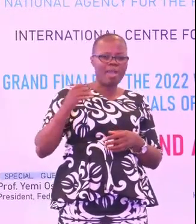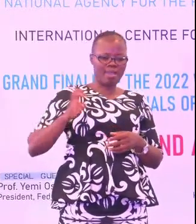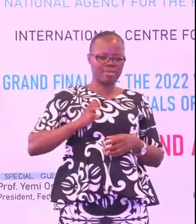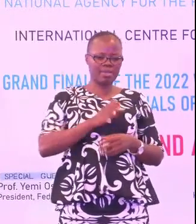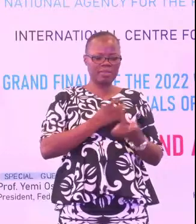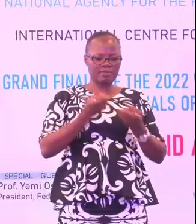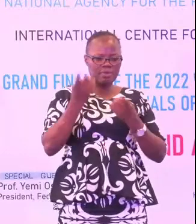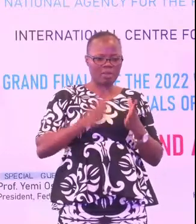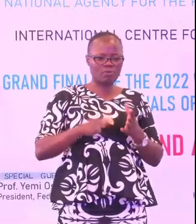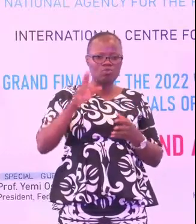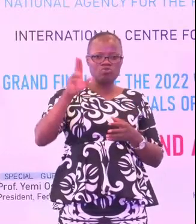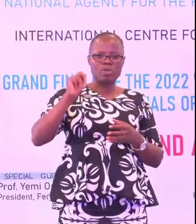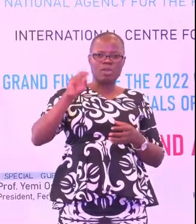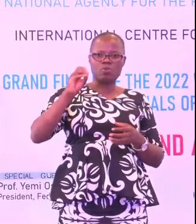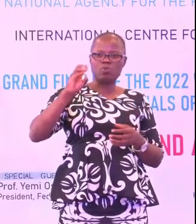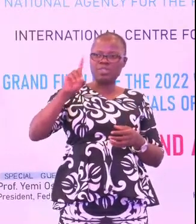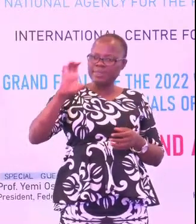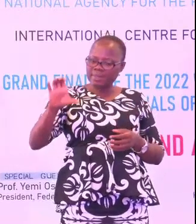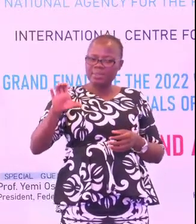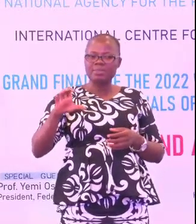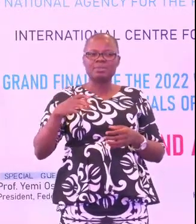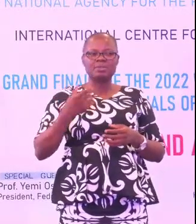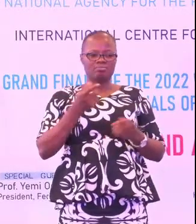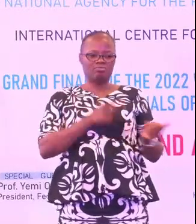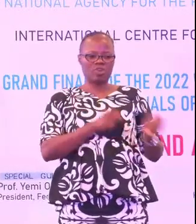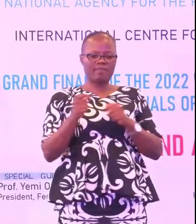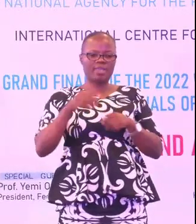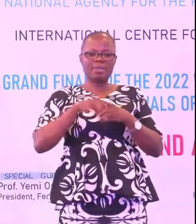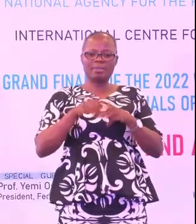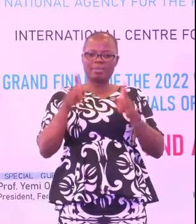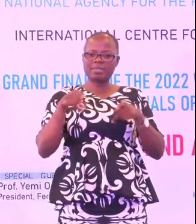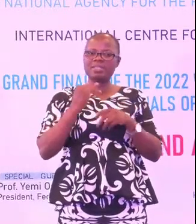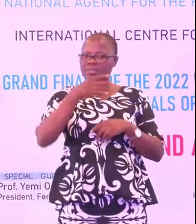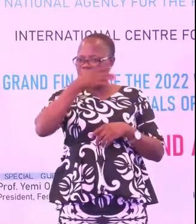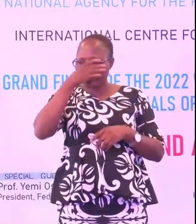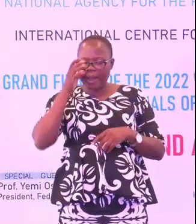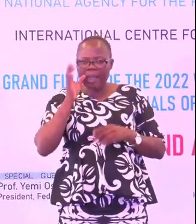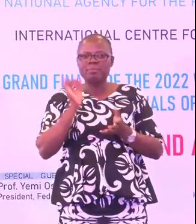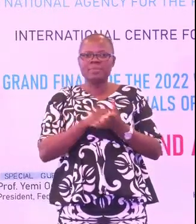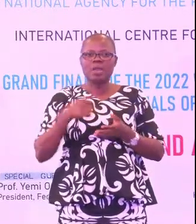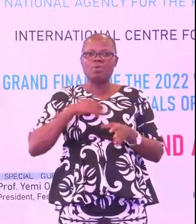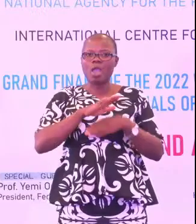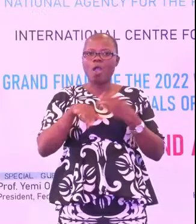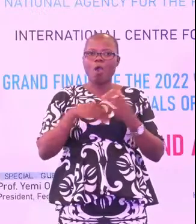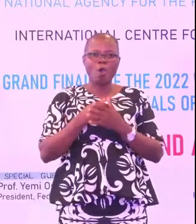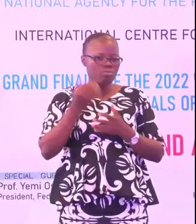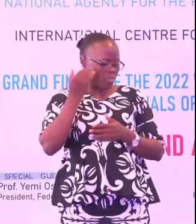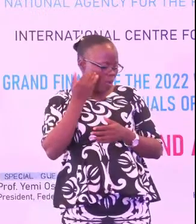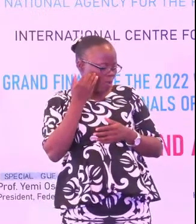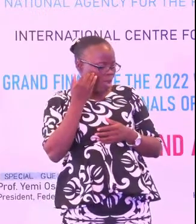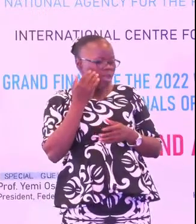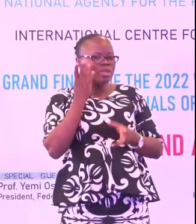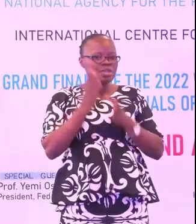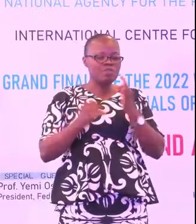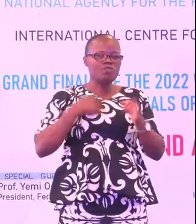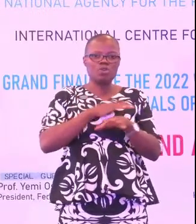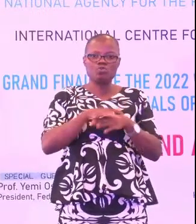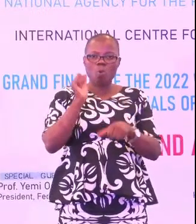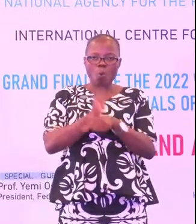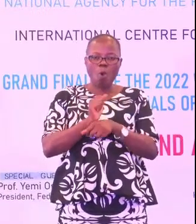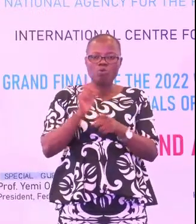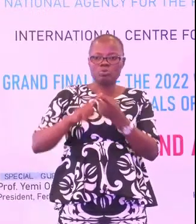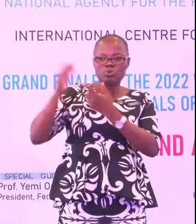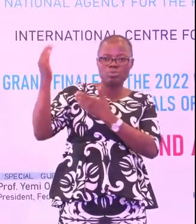of UNODC. Trafficking a person is a crime that we're all complicit if we don't work to bring